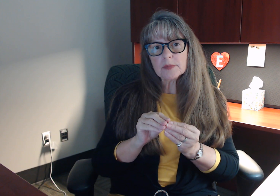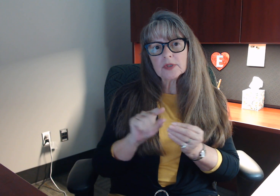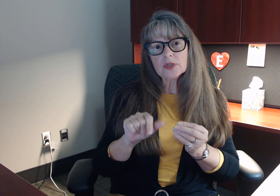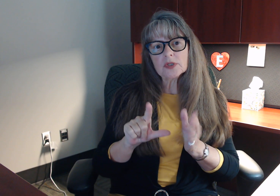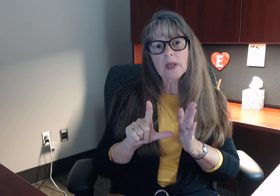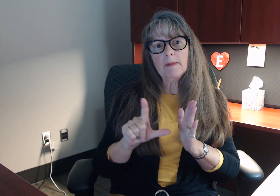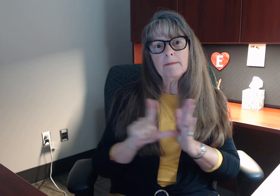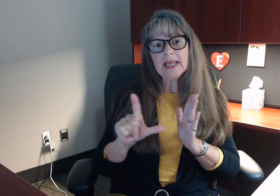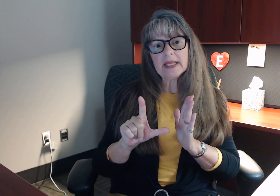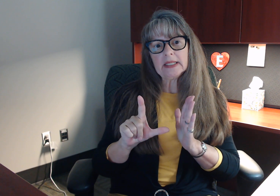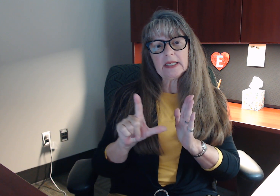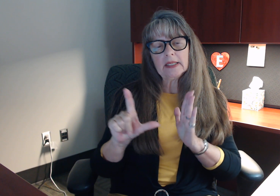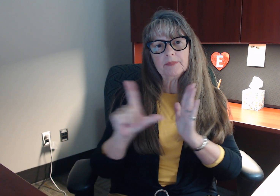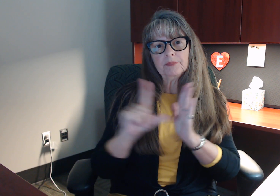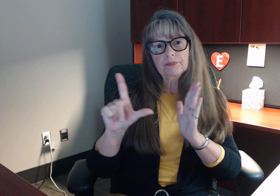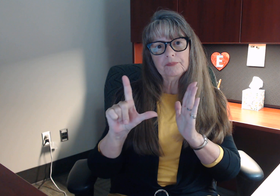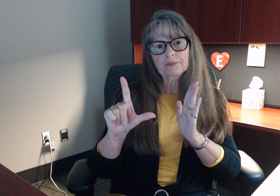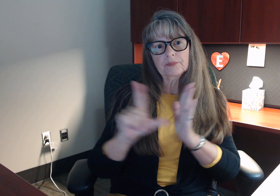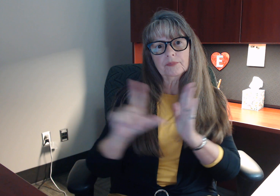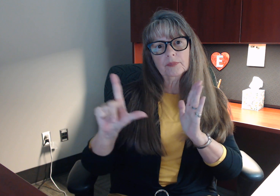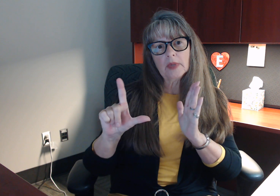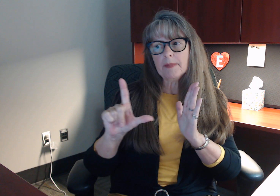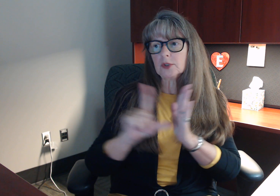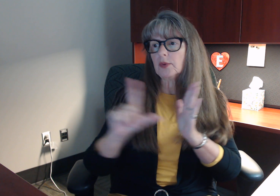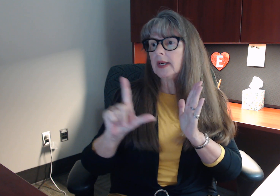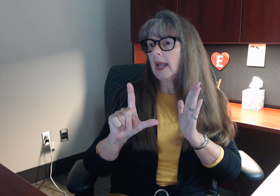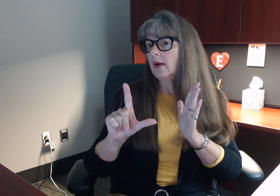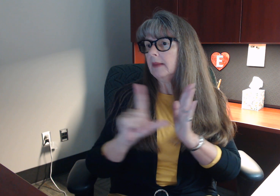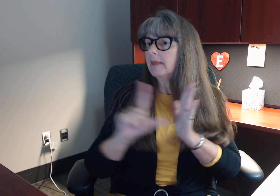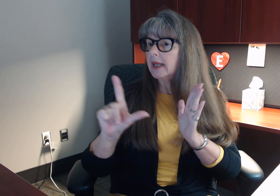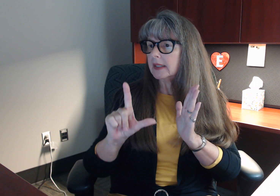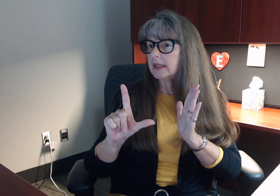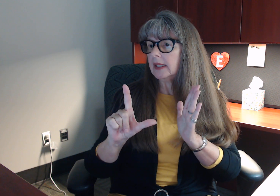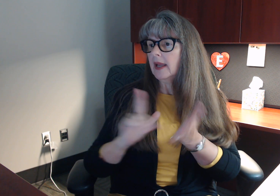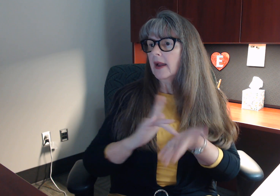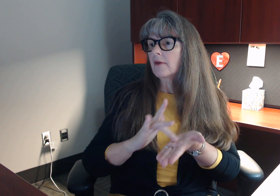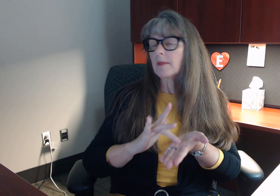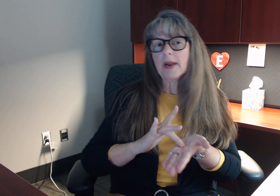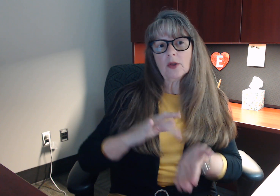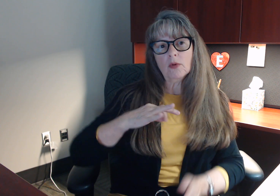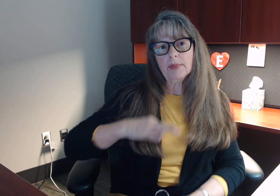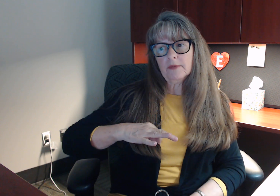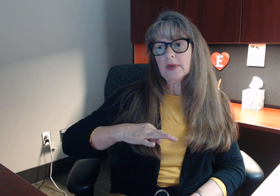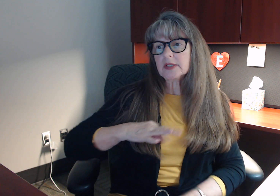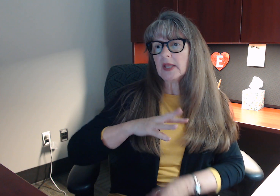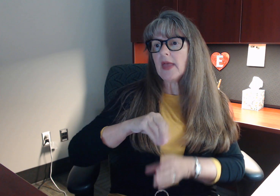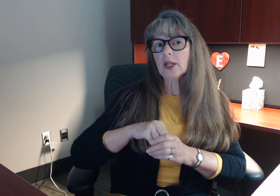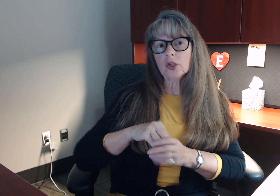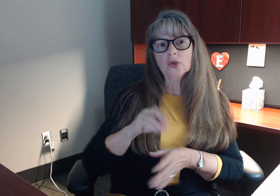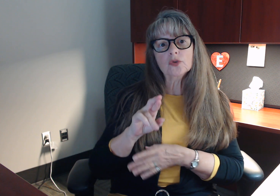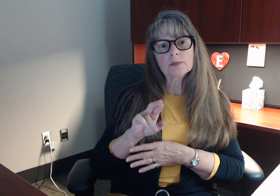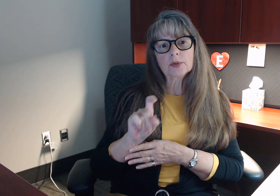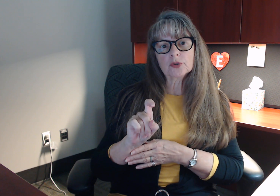this is immediately. Happens right now, immediately, from medical benefits, and that includes